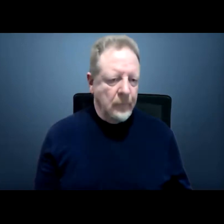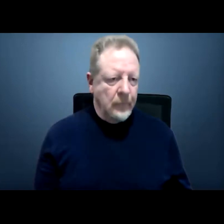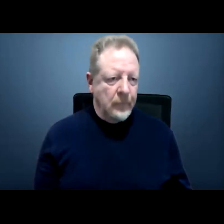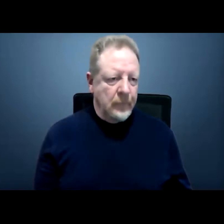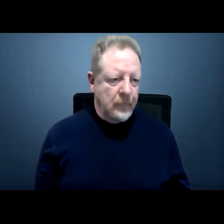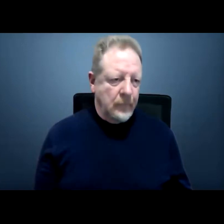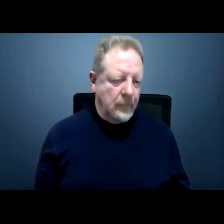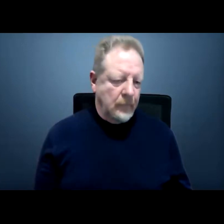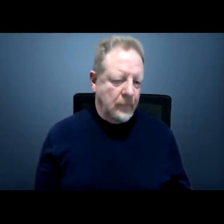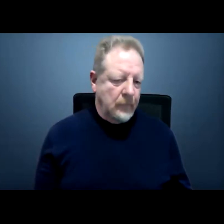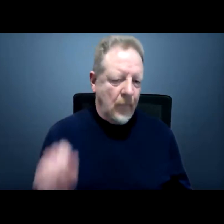All right.